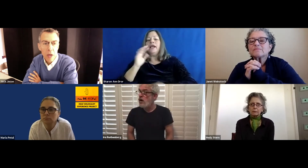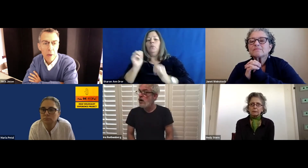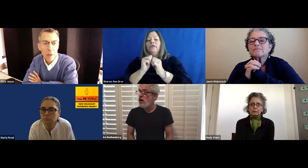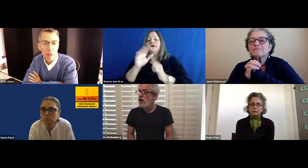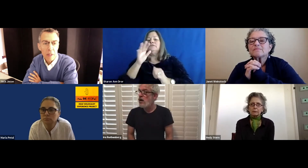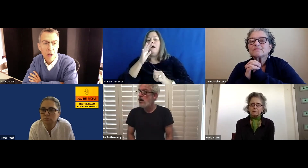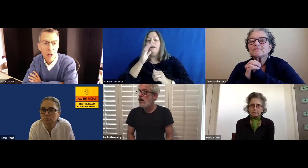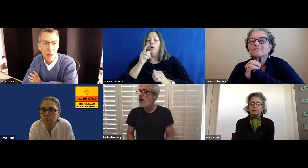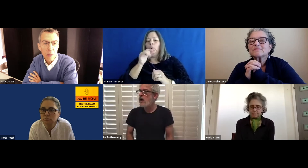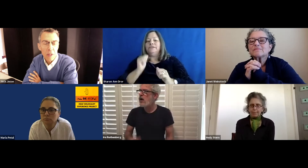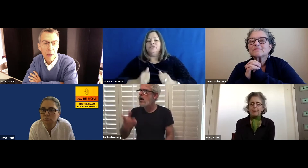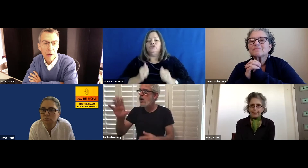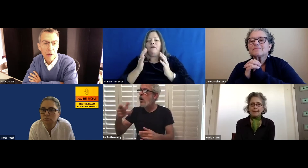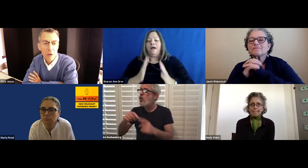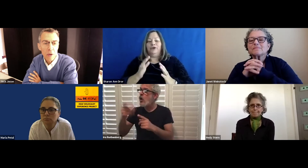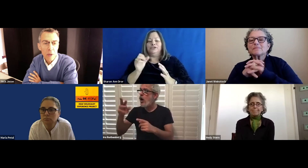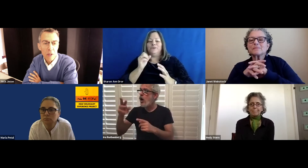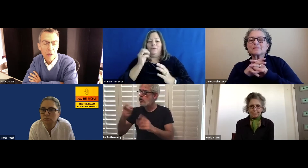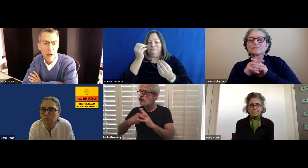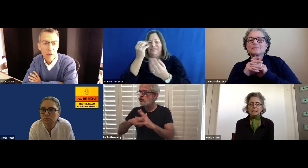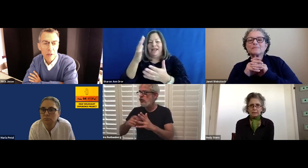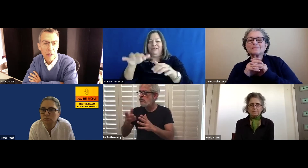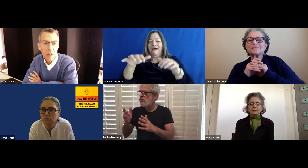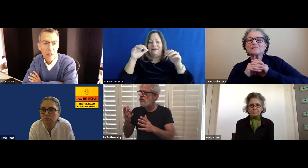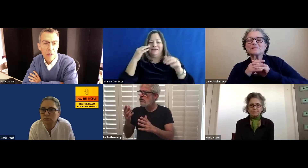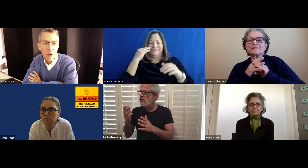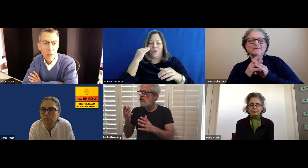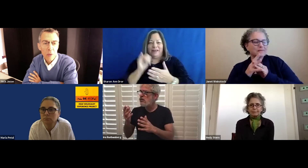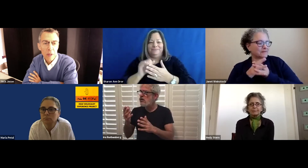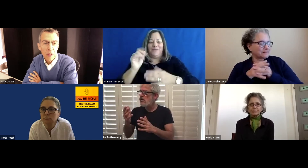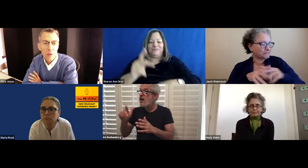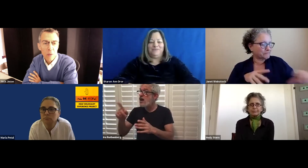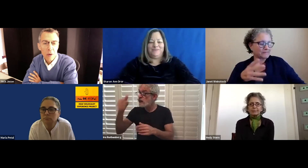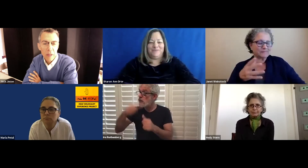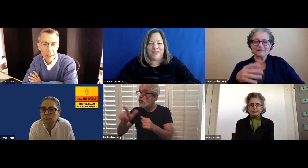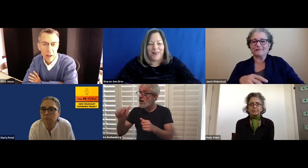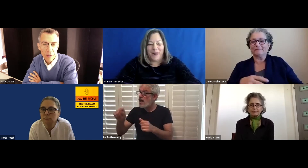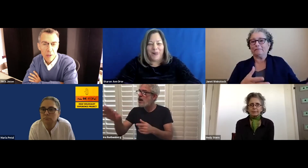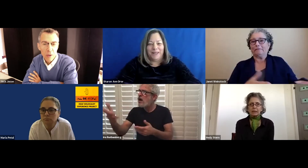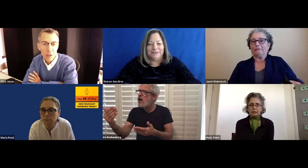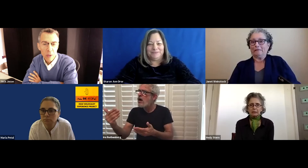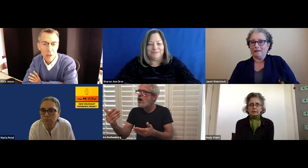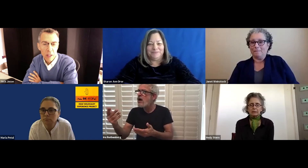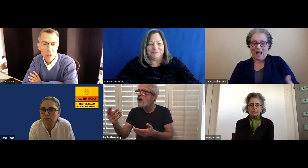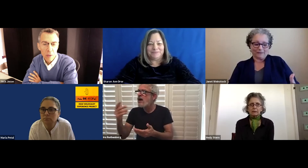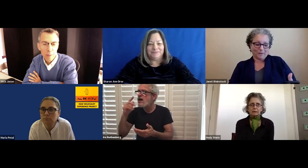Ira is talking with his mother, who is a survivor. So we're letting the audience know that's who he's talking to.